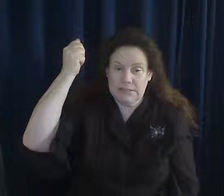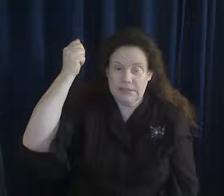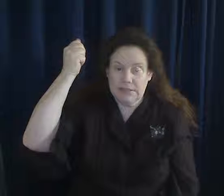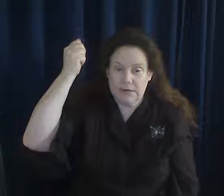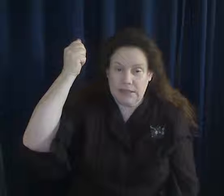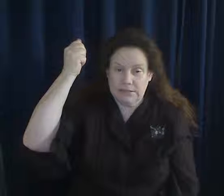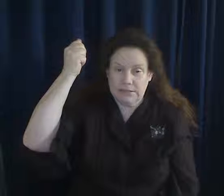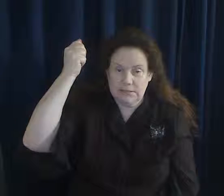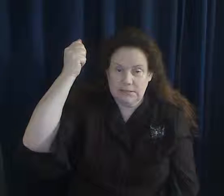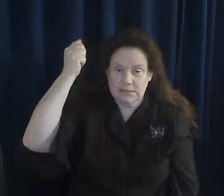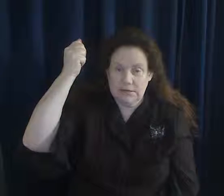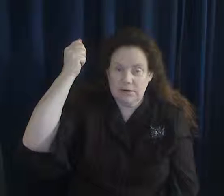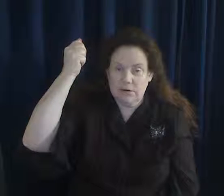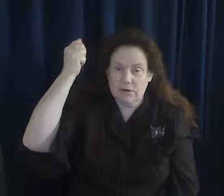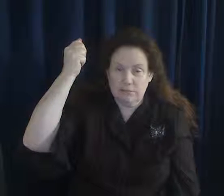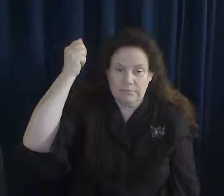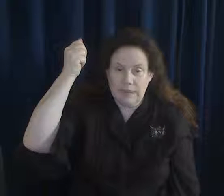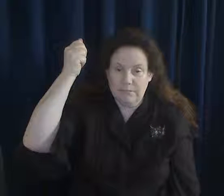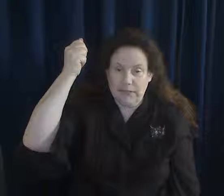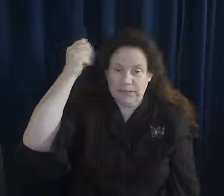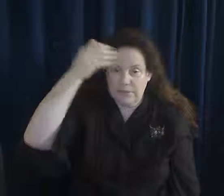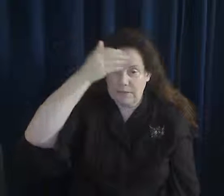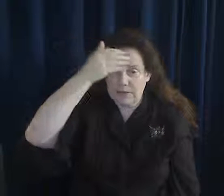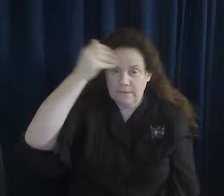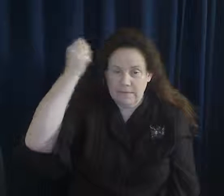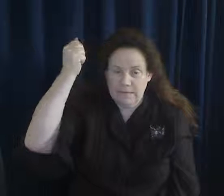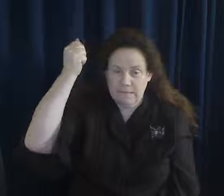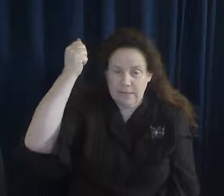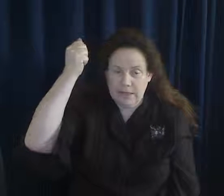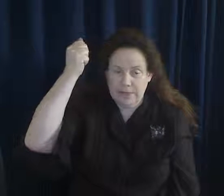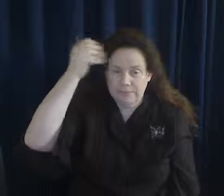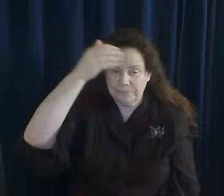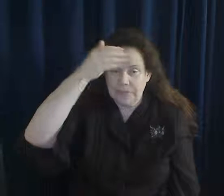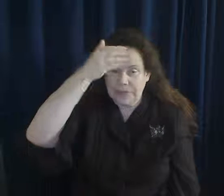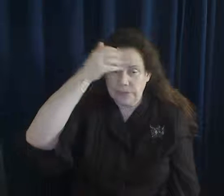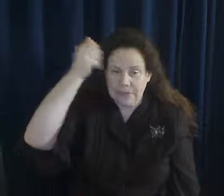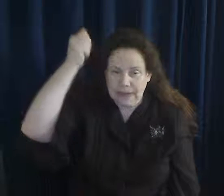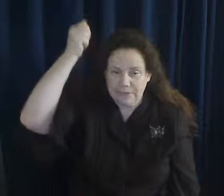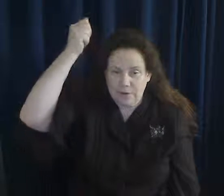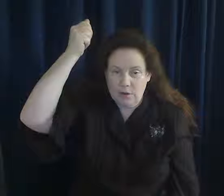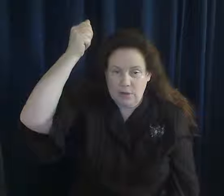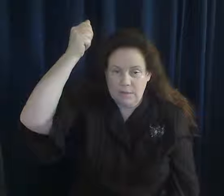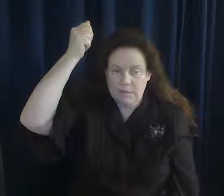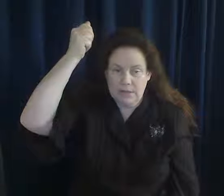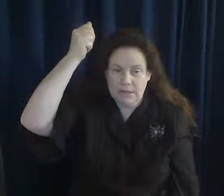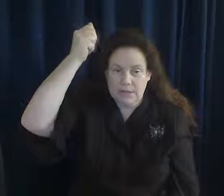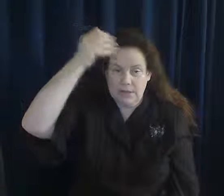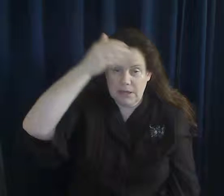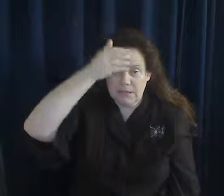means forget, or I forgot something. Forget. So we have to go up for the sign